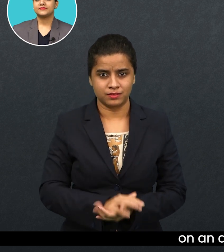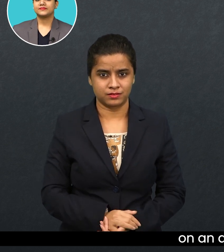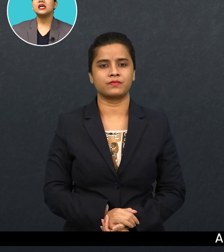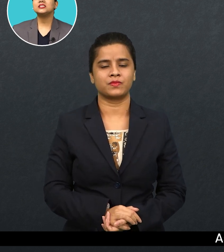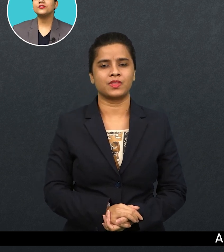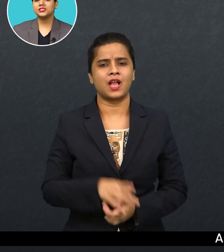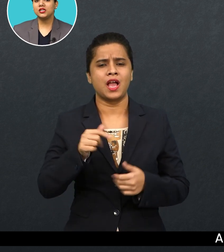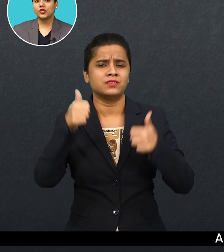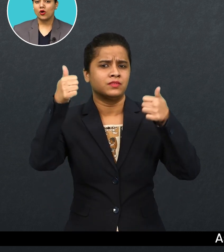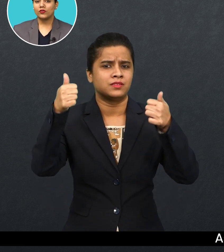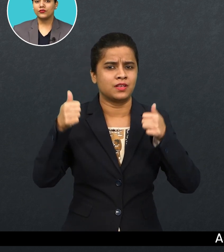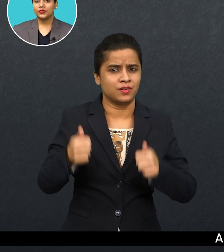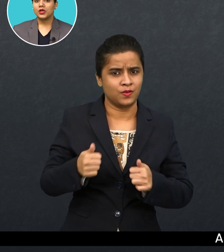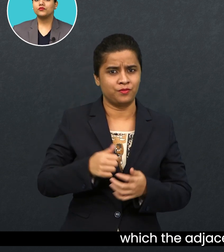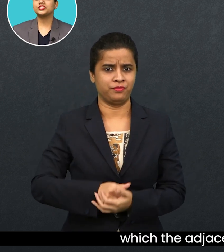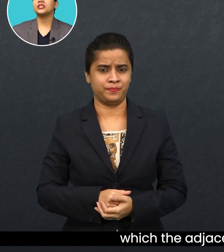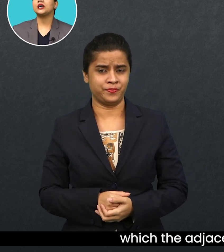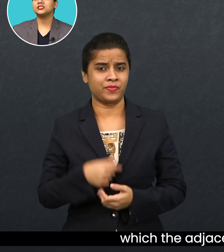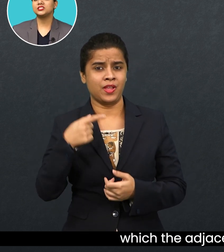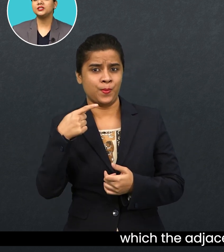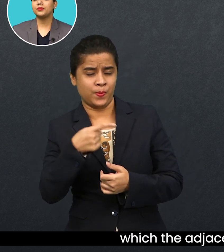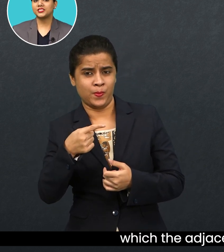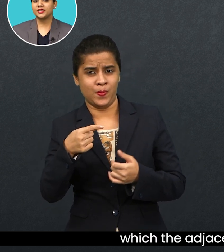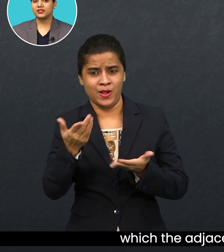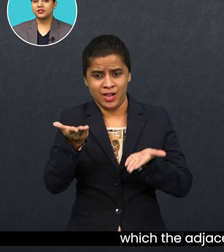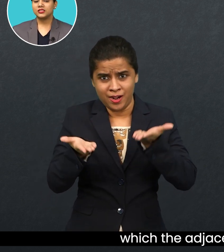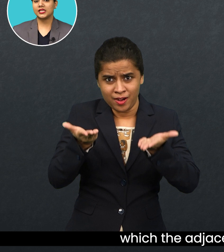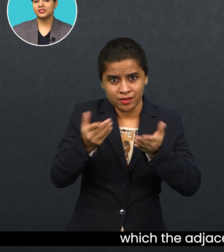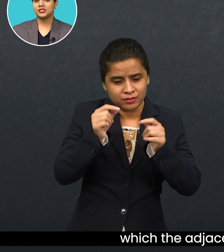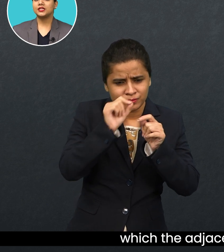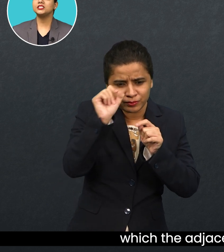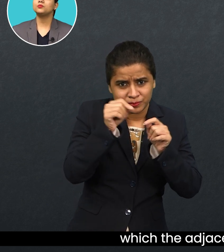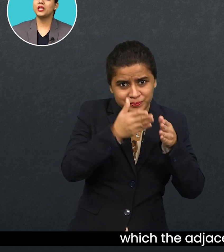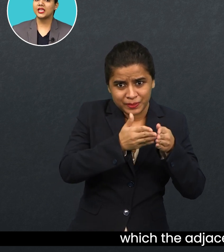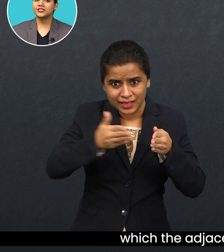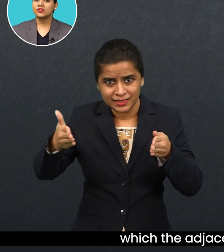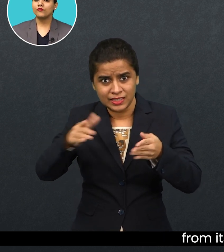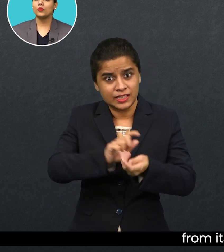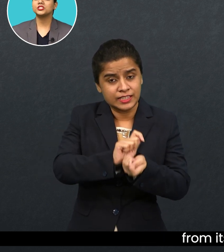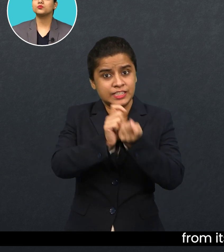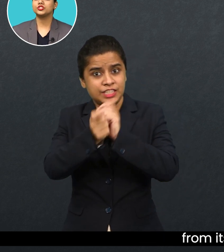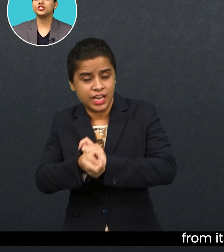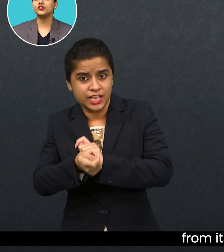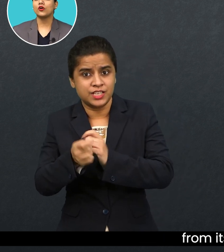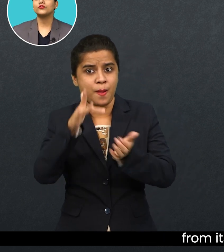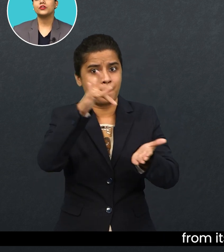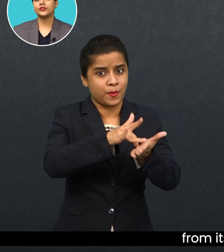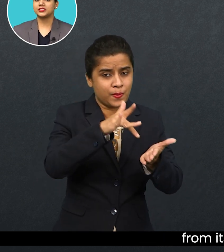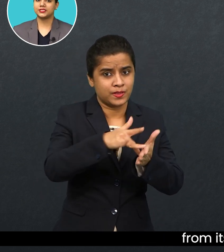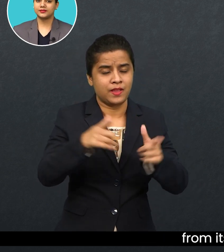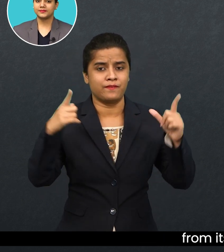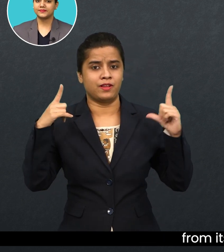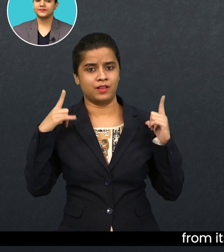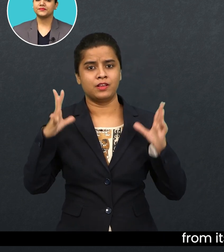As a result of which the adjacent particle gets displaced from its position of